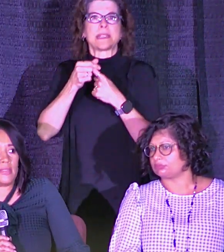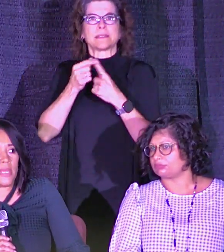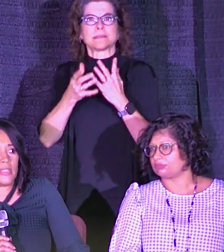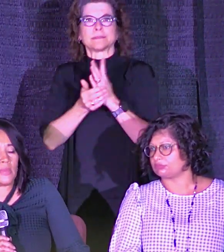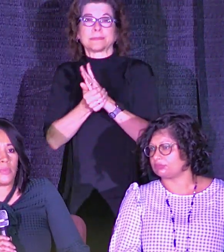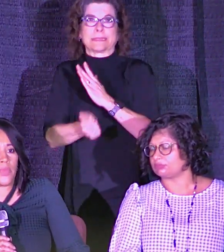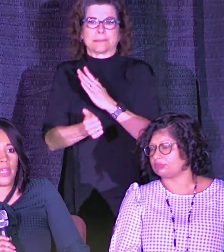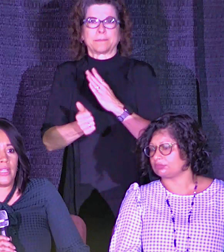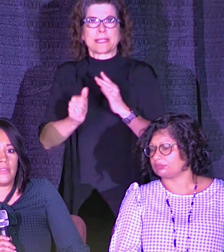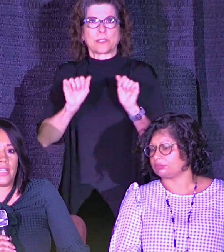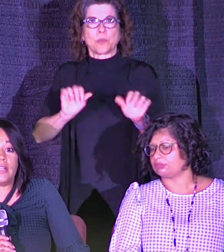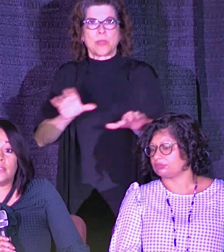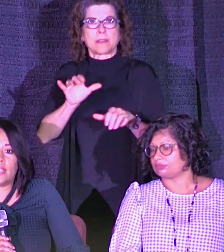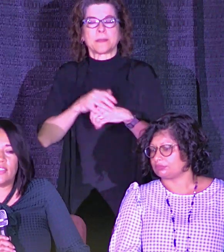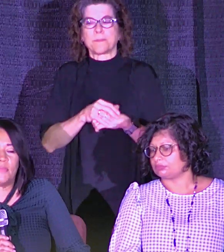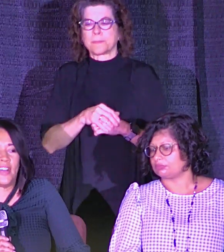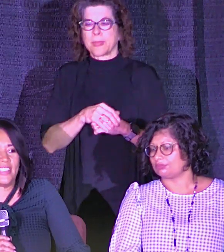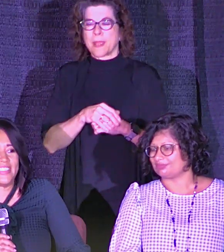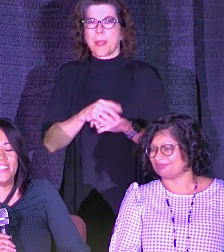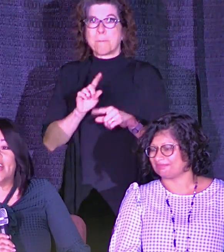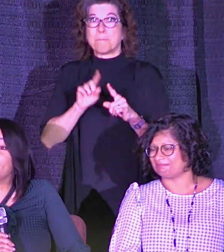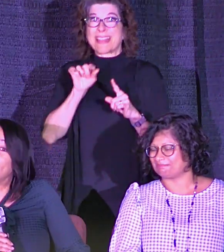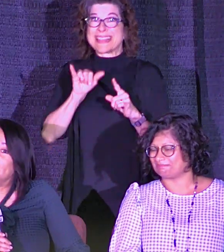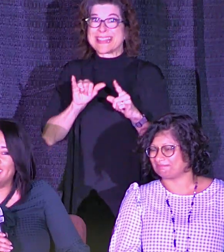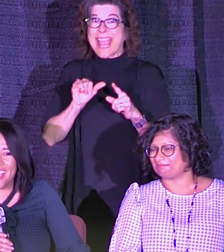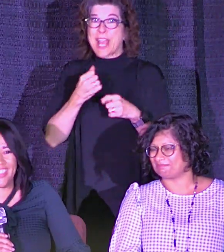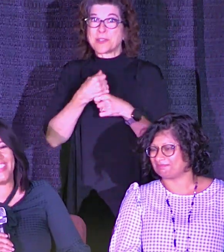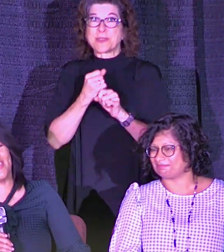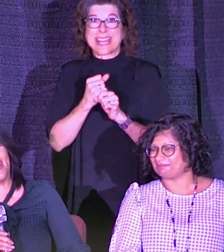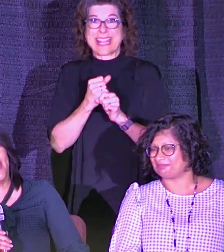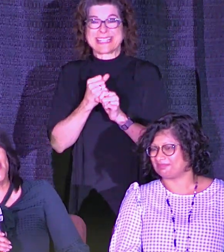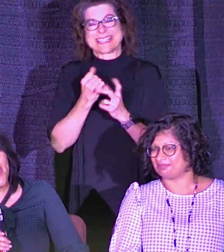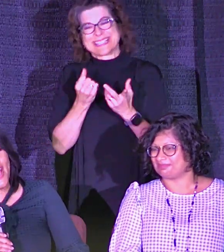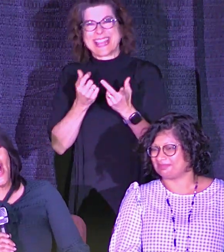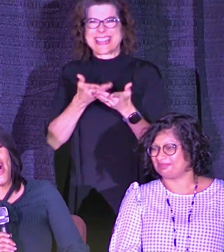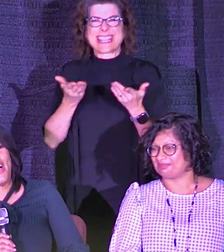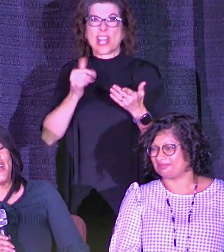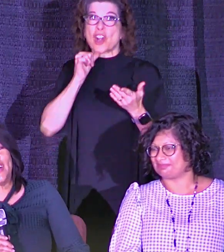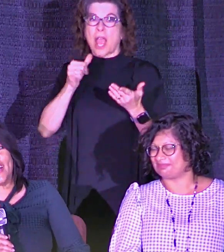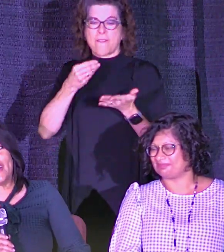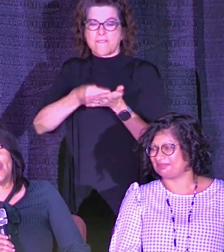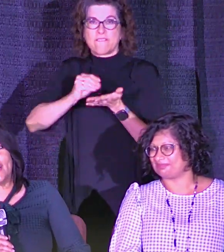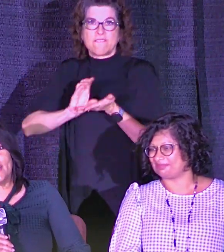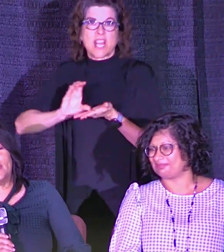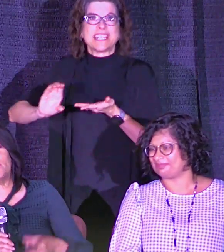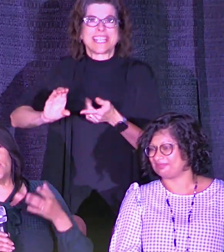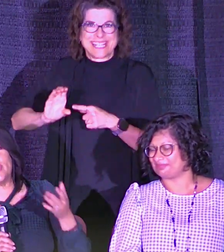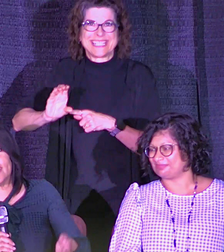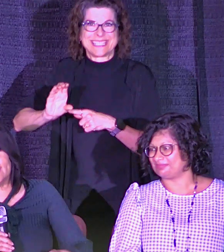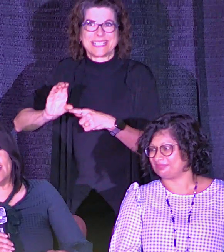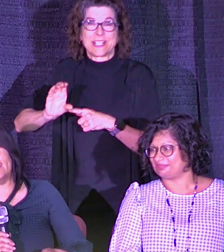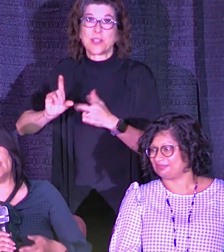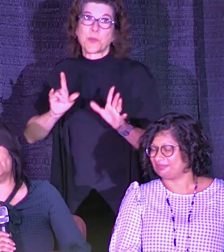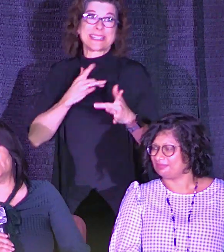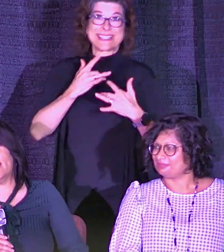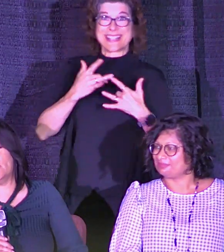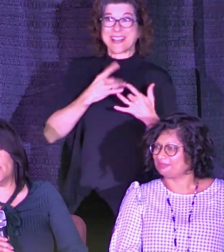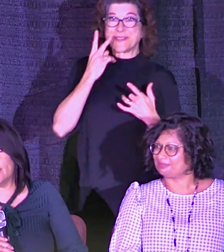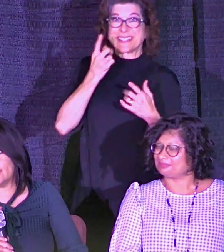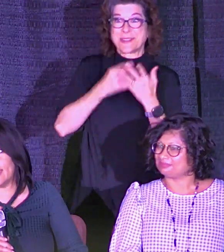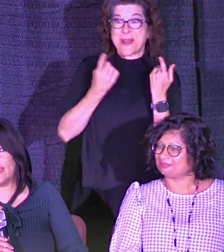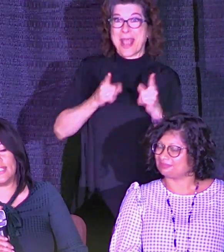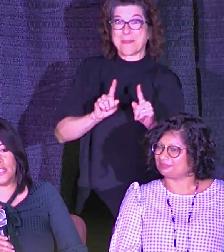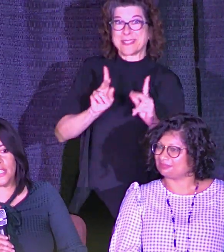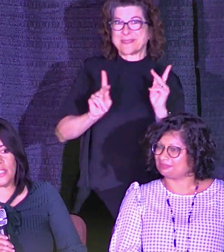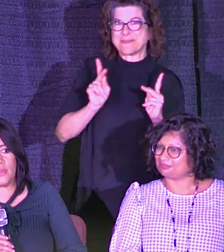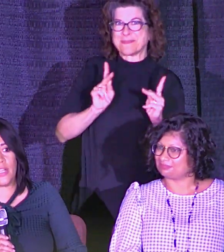created a space that is very outside the box and not funded then. So kind of, it's really exciting to see what happened